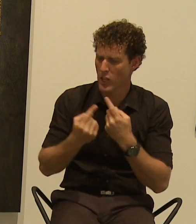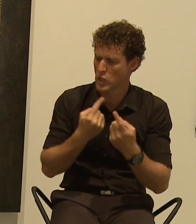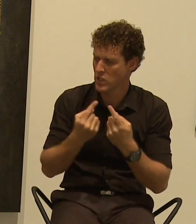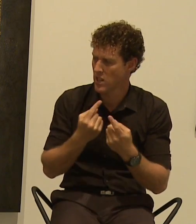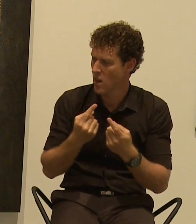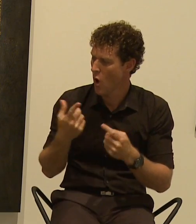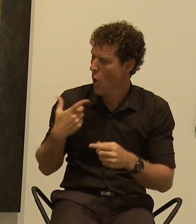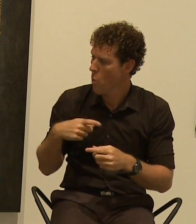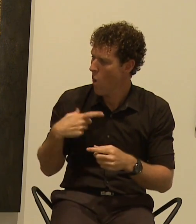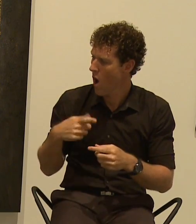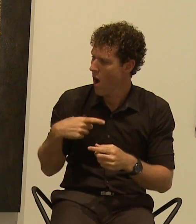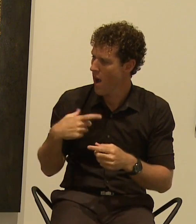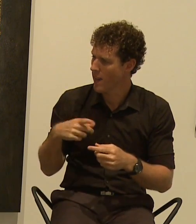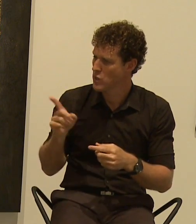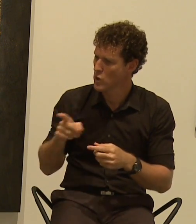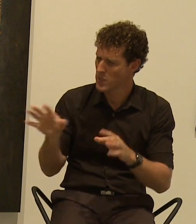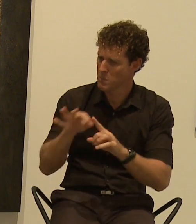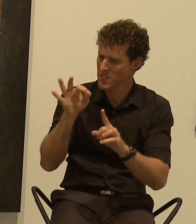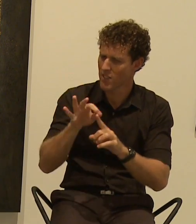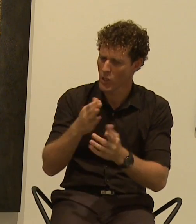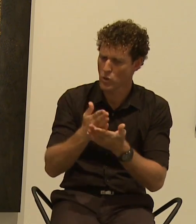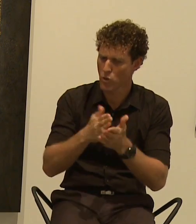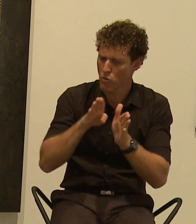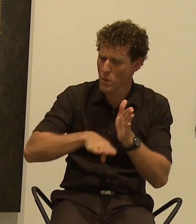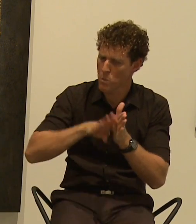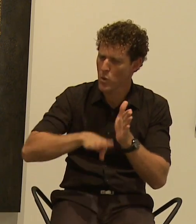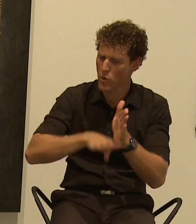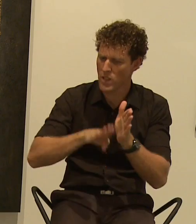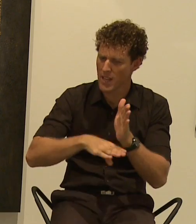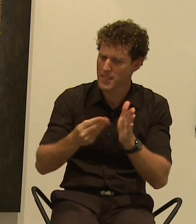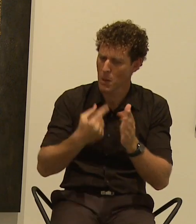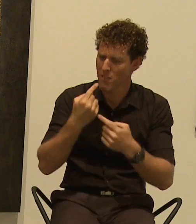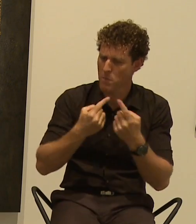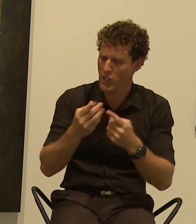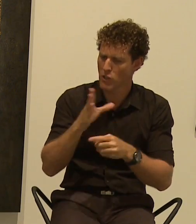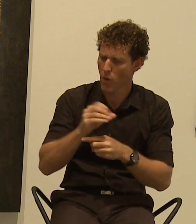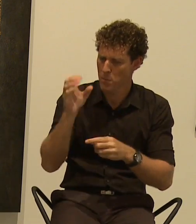Is there any reason why you've specifically removed our information?